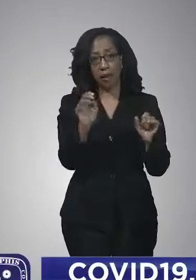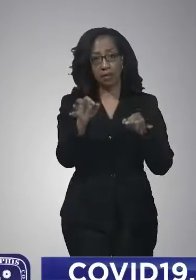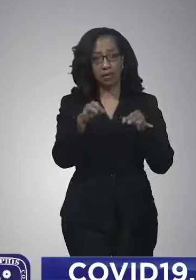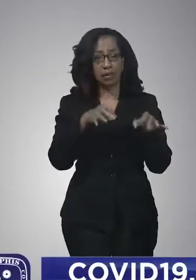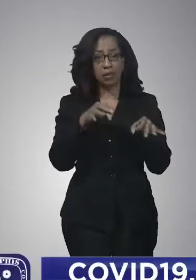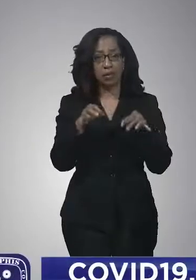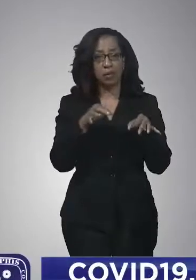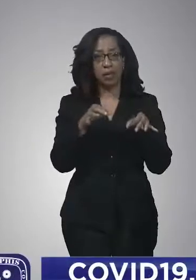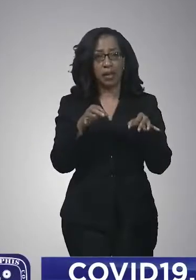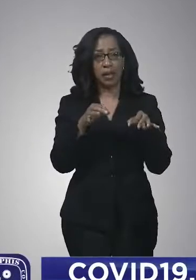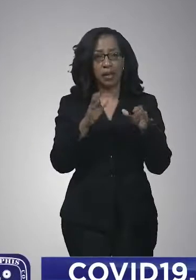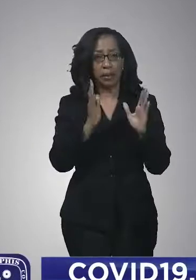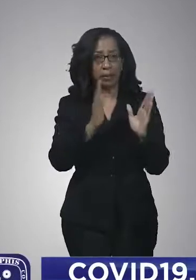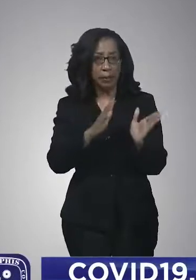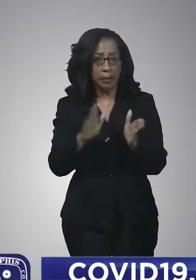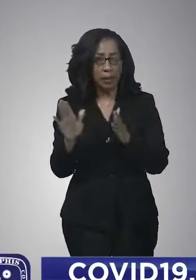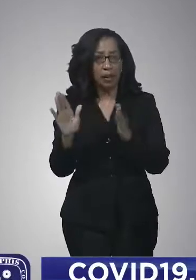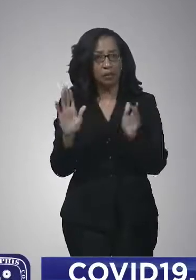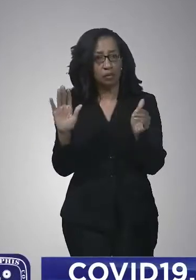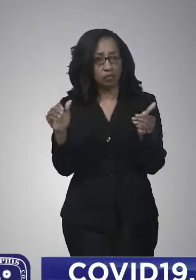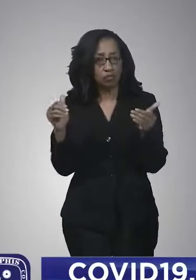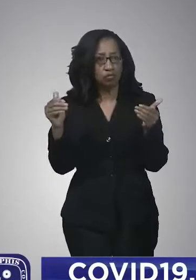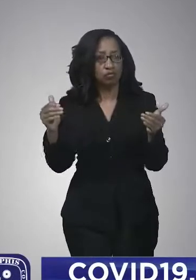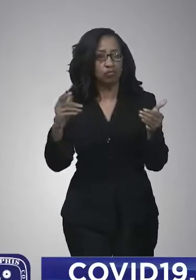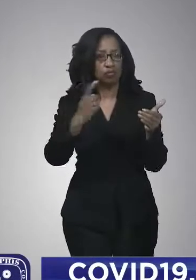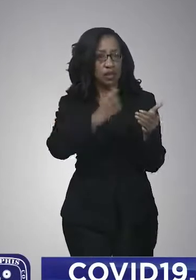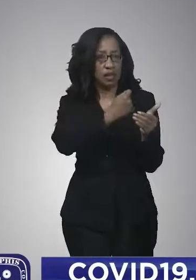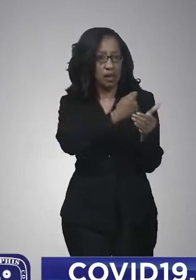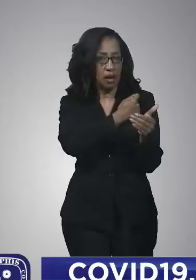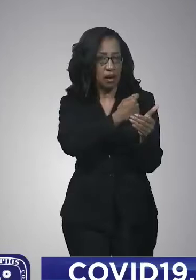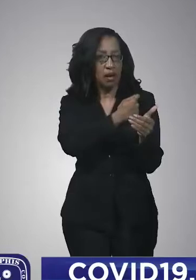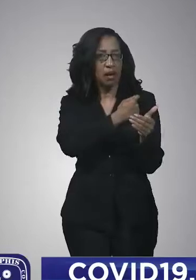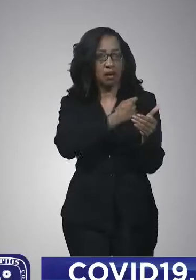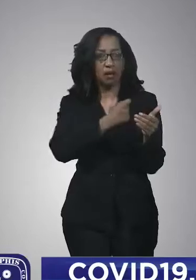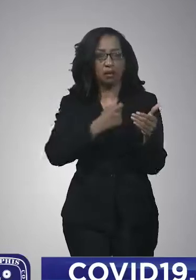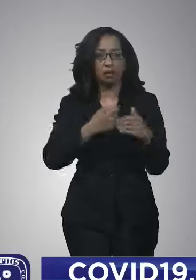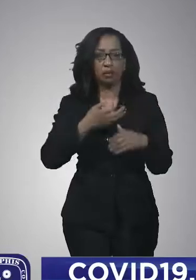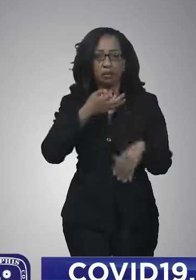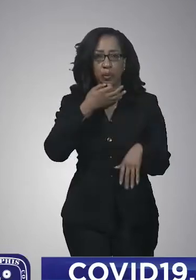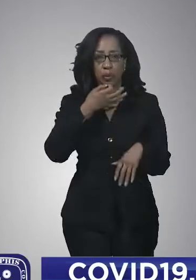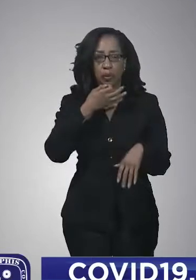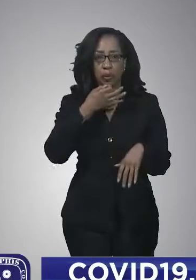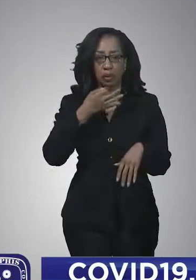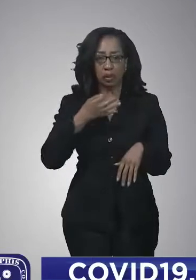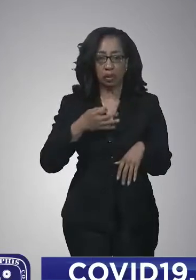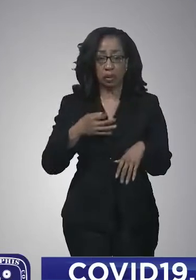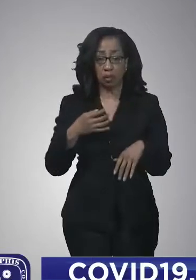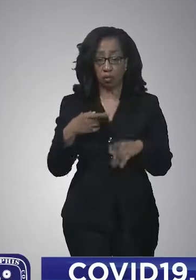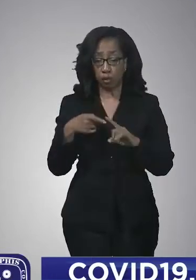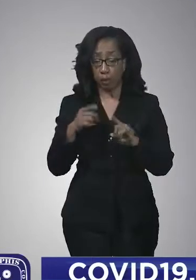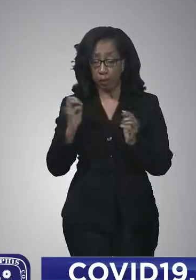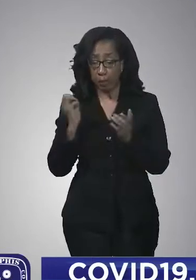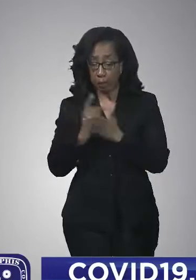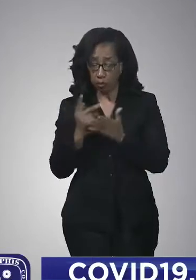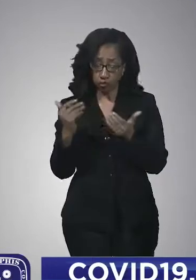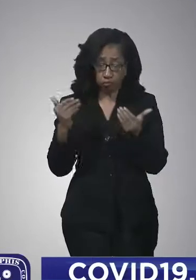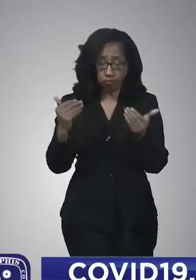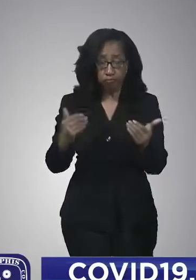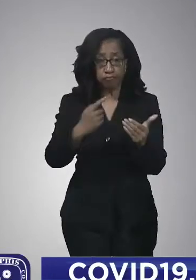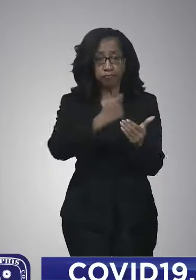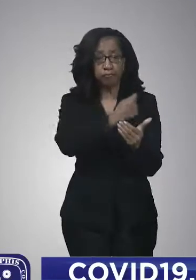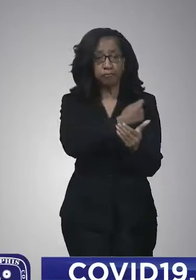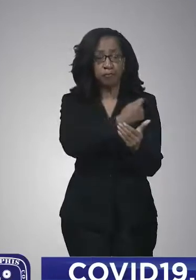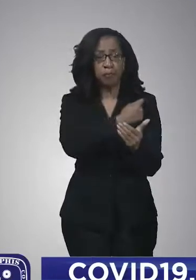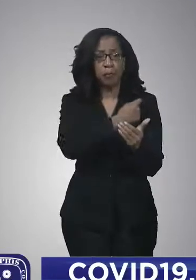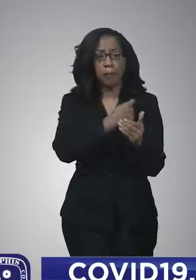the plan to push those vaccines out kind of right as they are approved. Some key